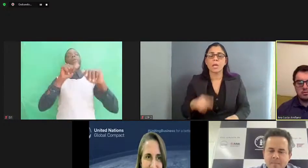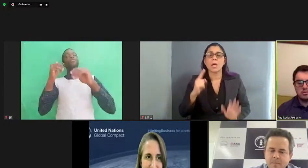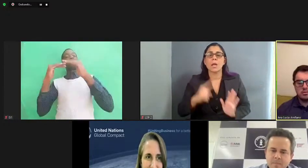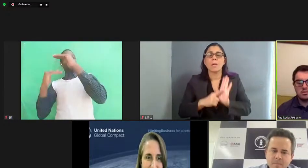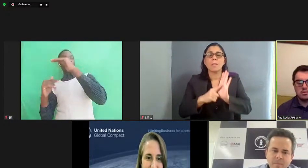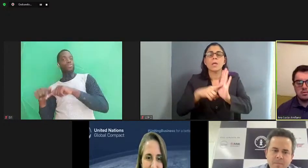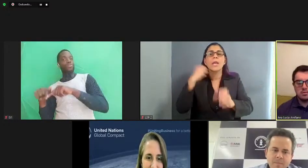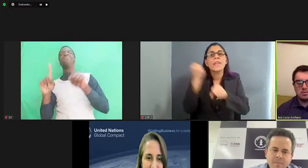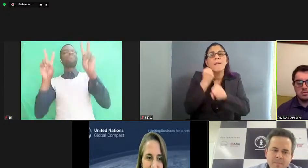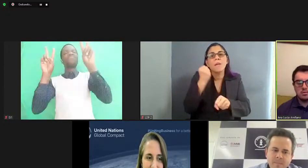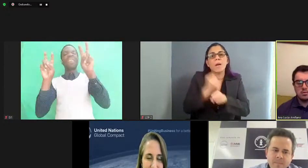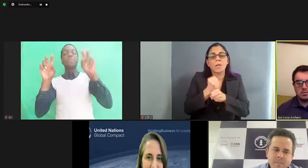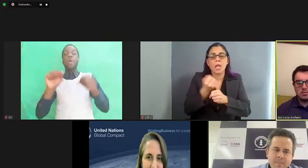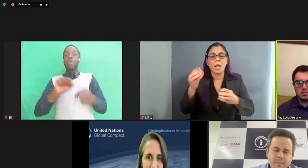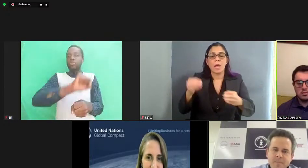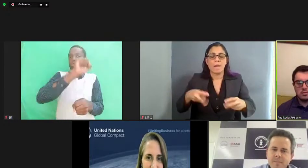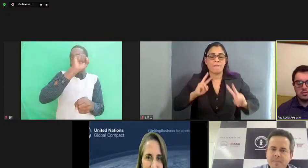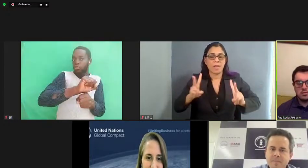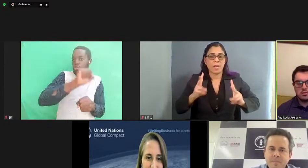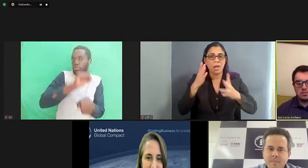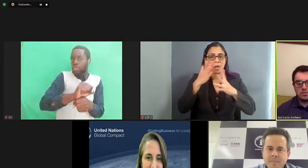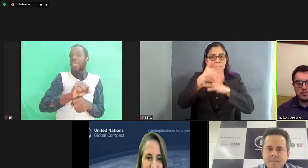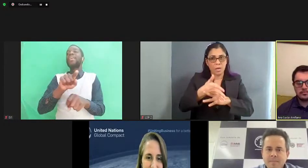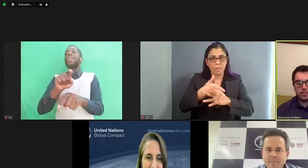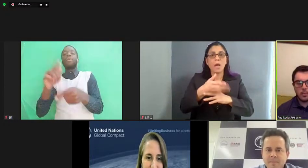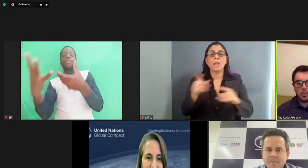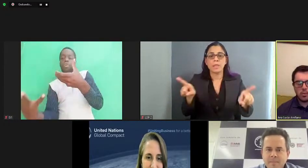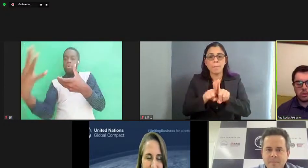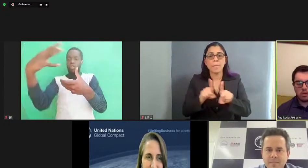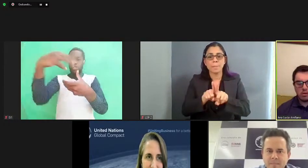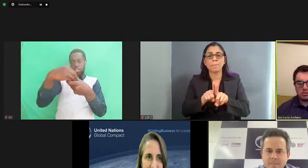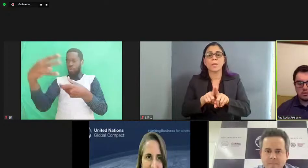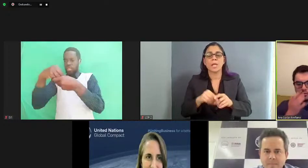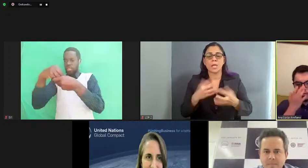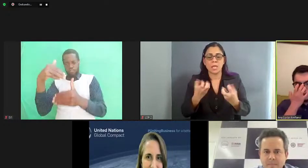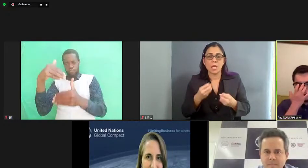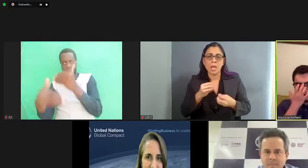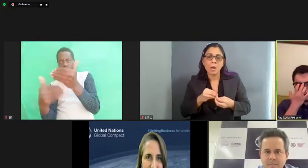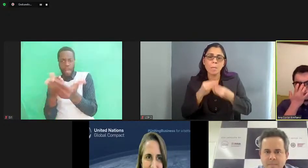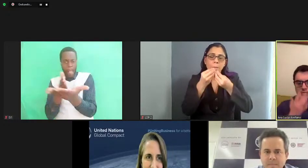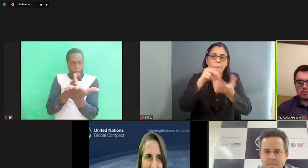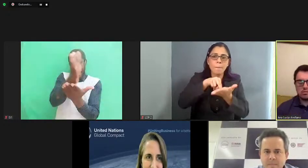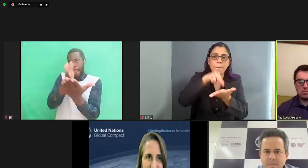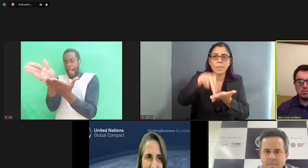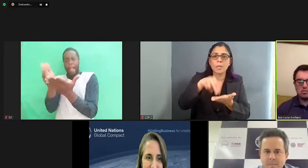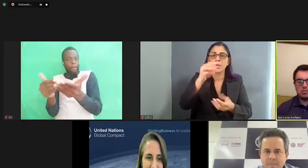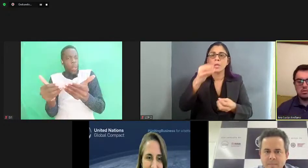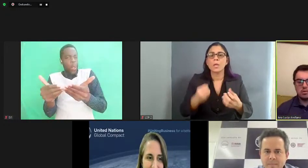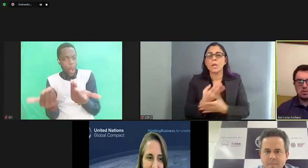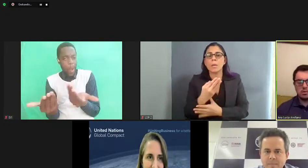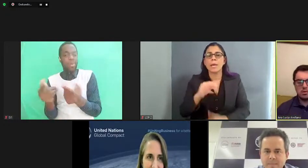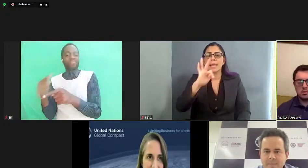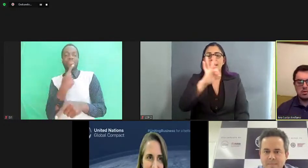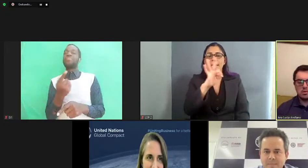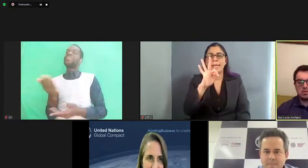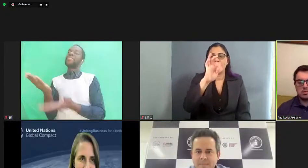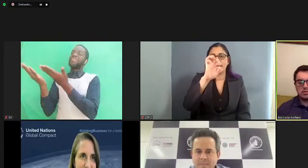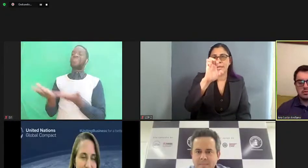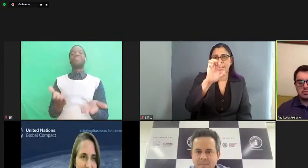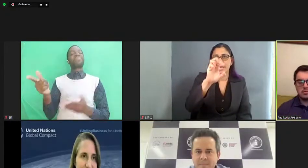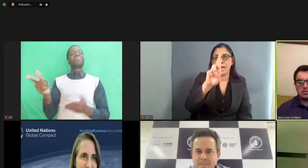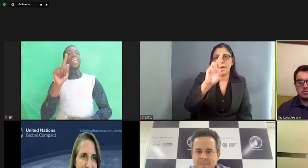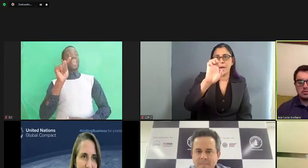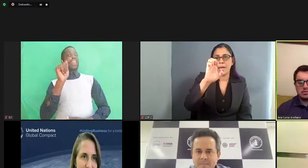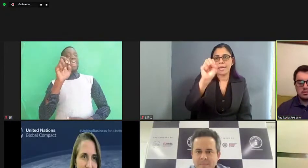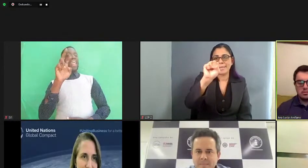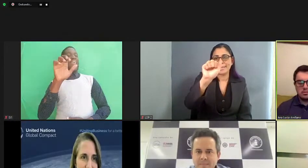present the employment inclusive employment and livelihoods panel i want to give the floor to our